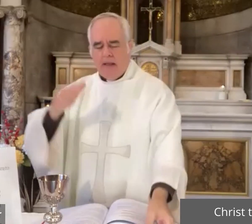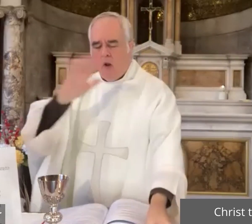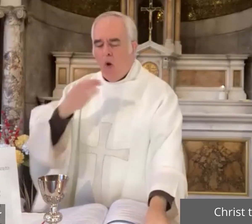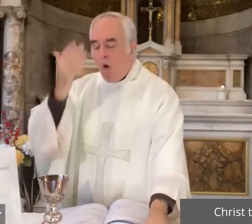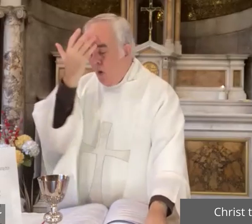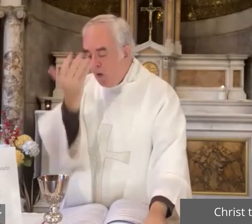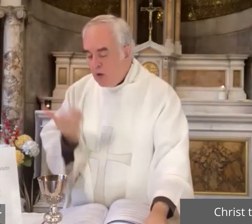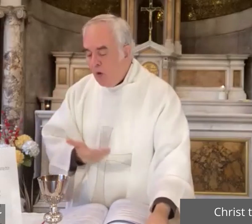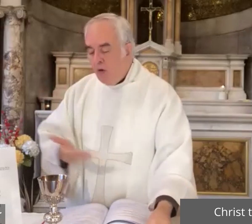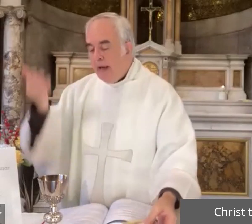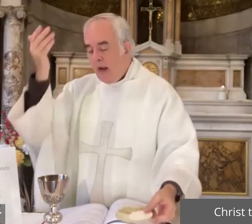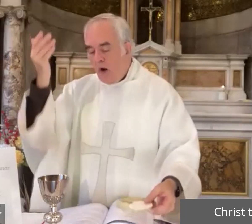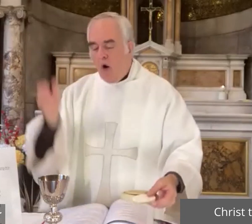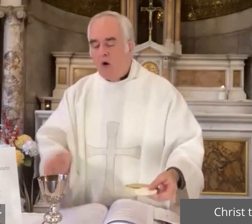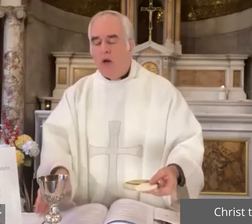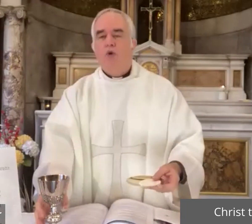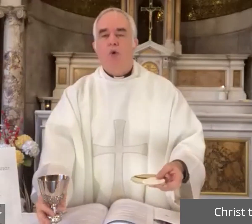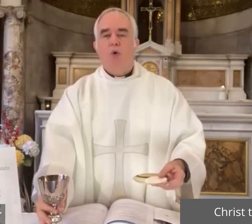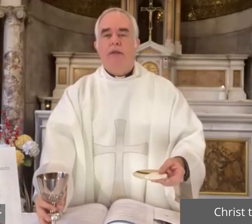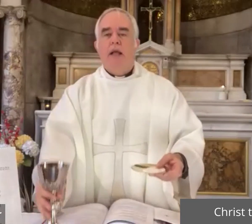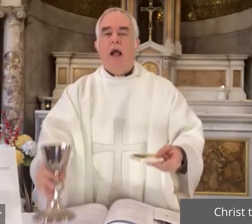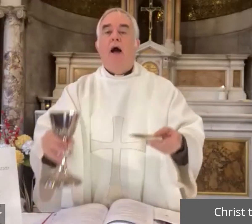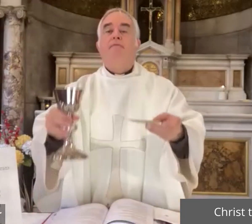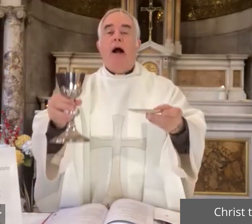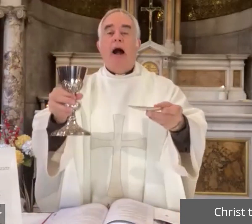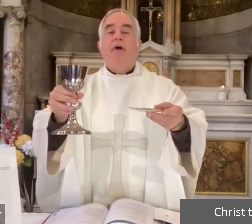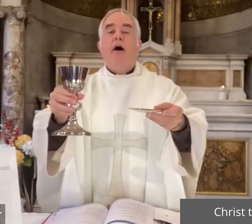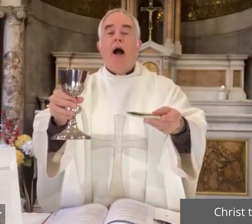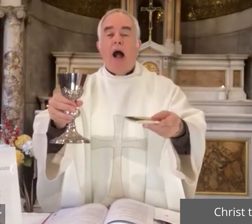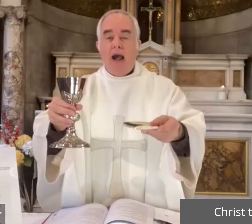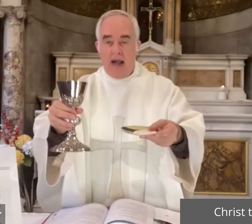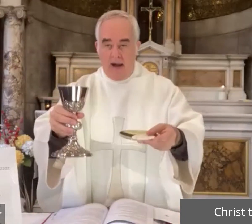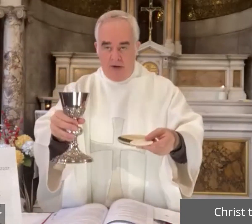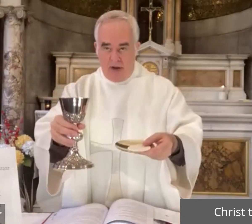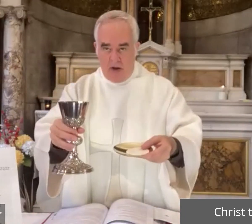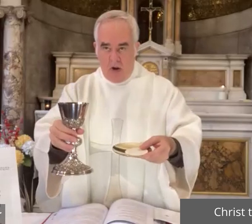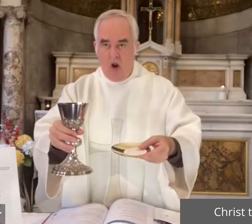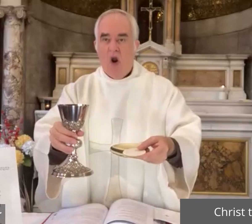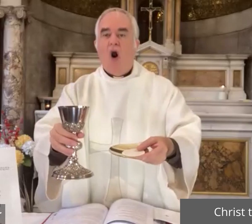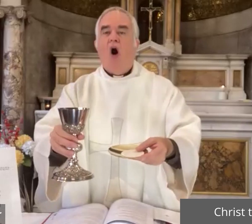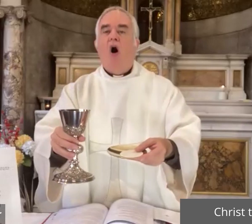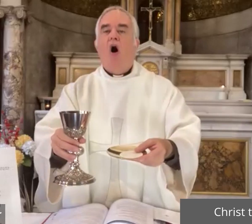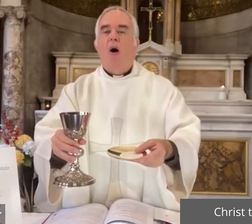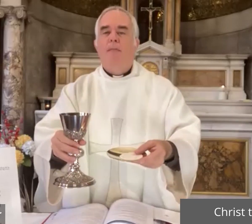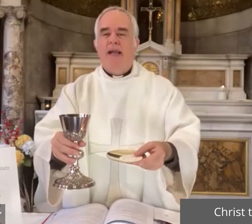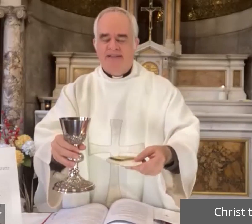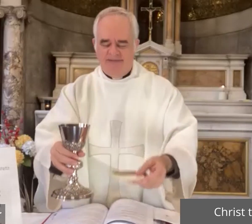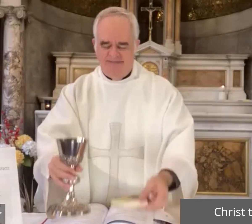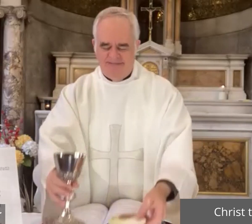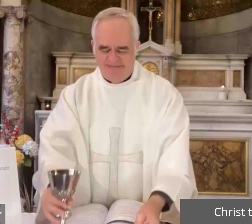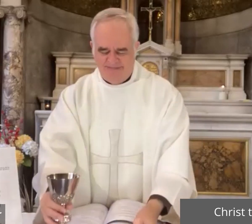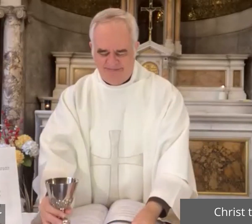Spirit, all glory and honor is yours, forever and other.